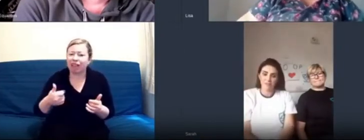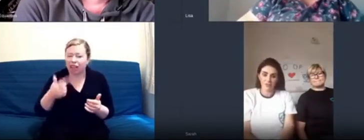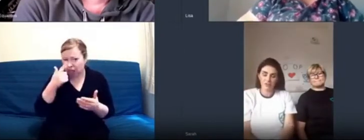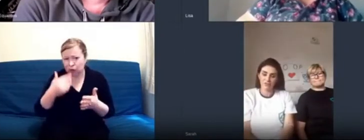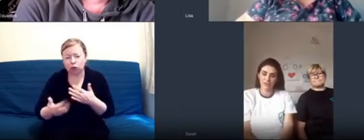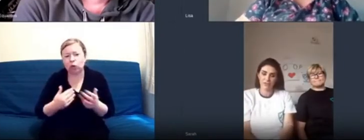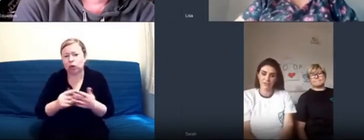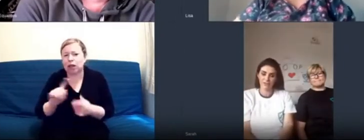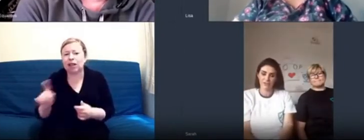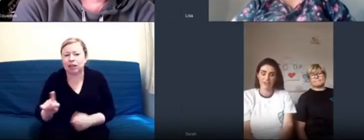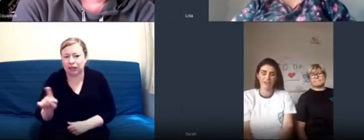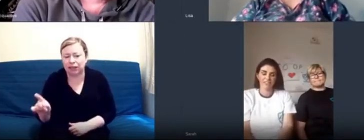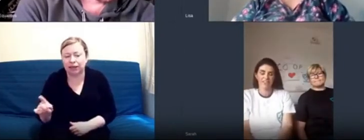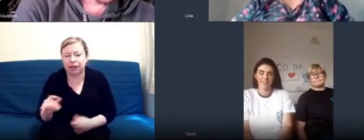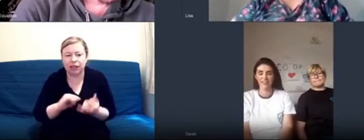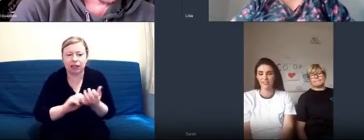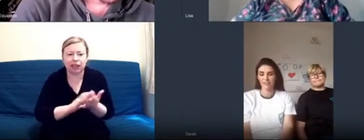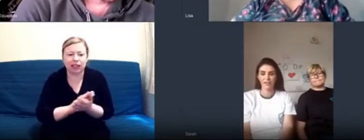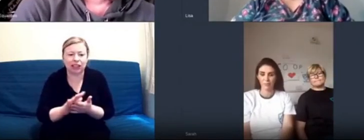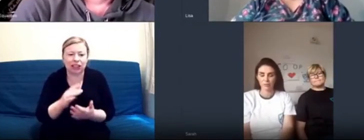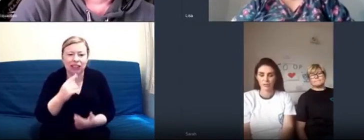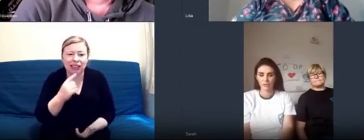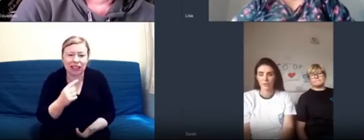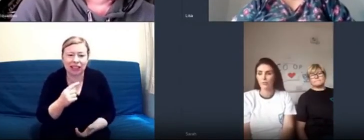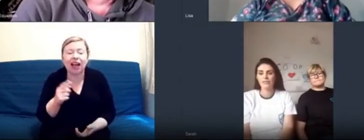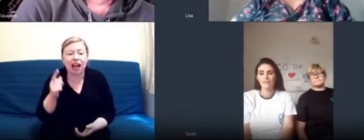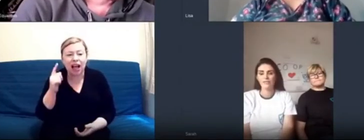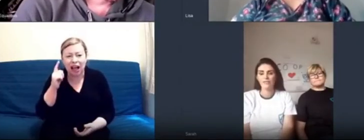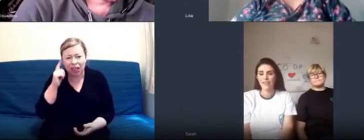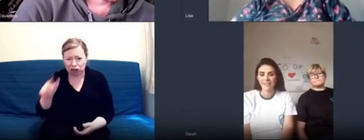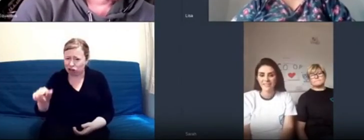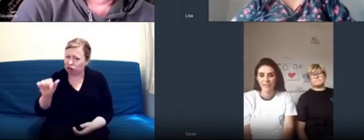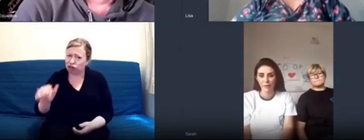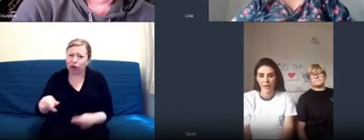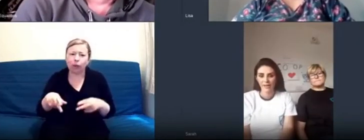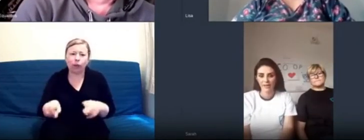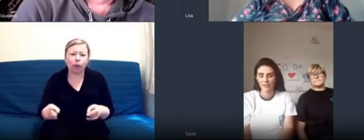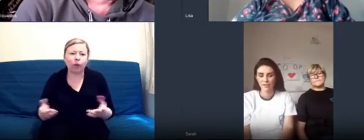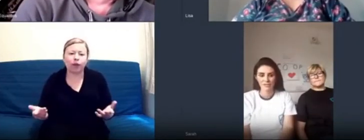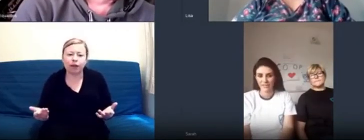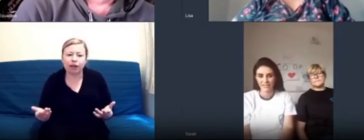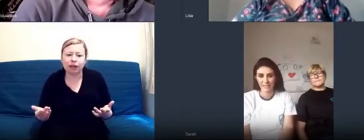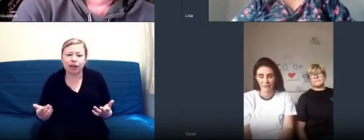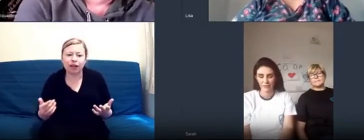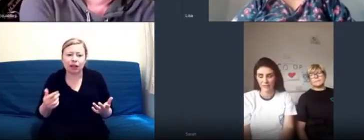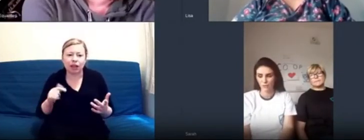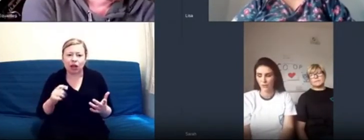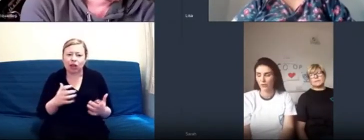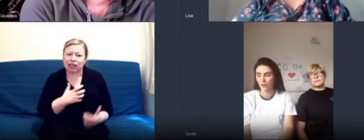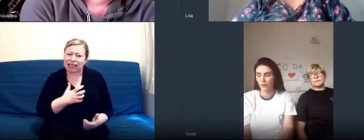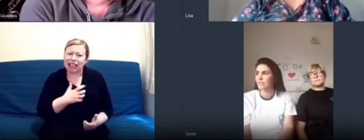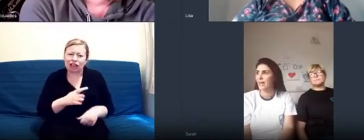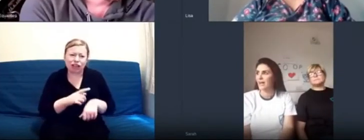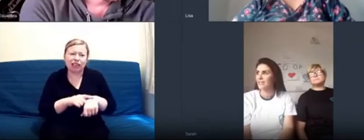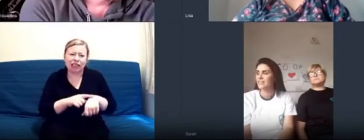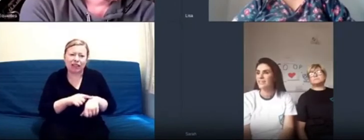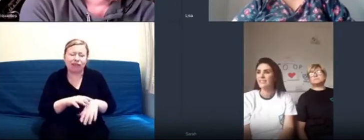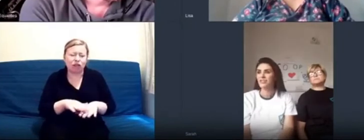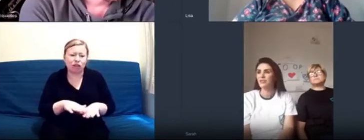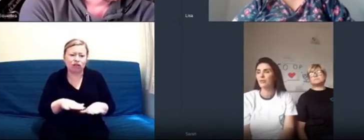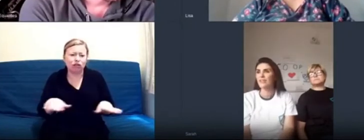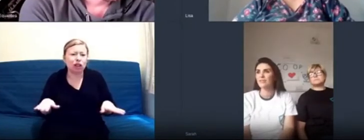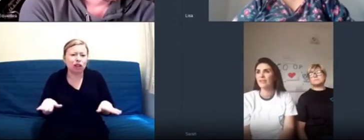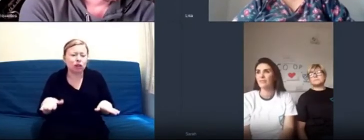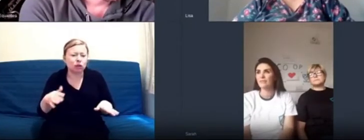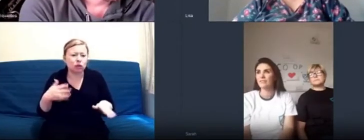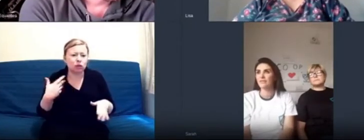think for the record, I think you had the right approach. We'll never get this time. It was a scary time for them as it was, and you